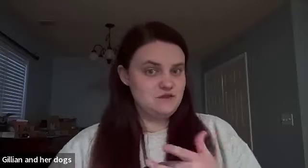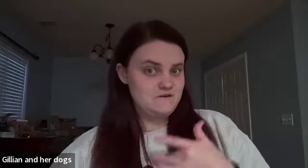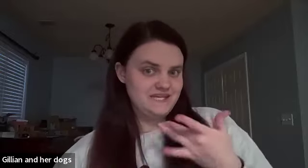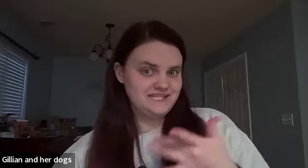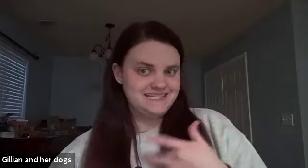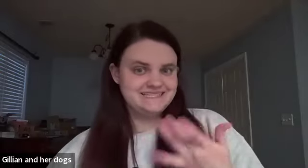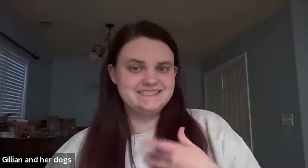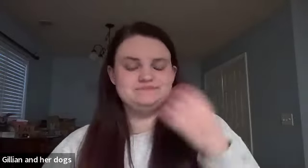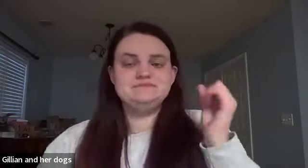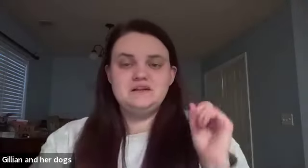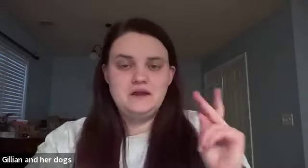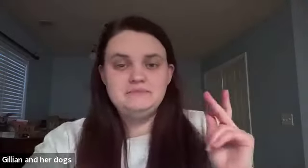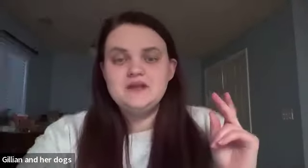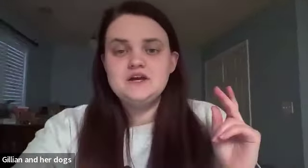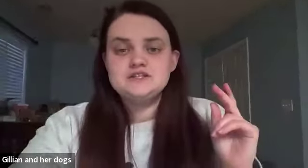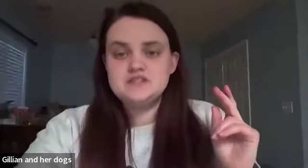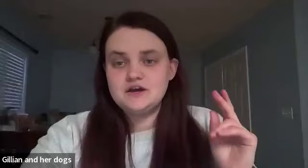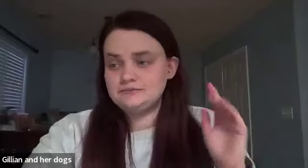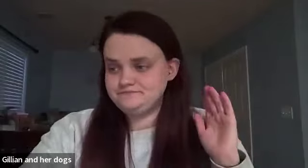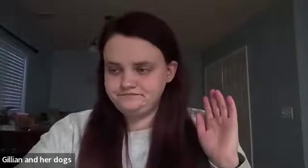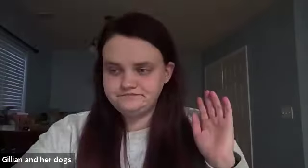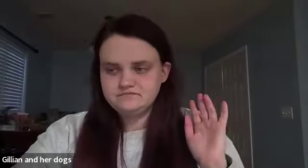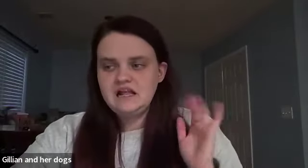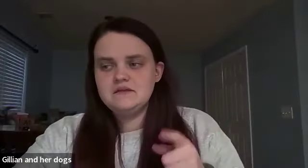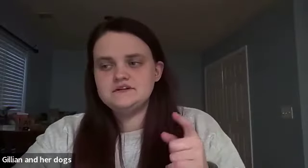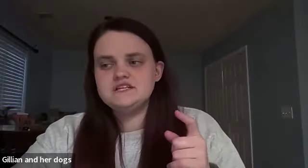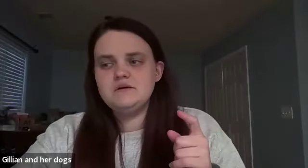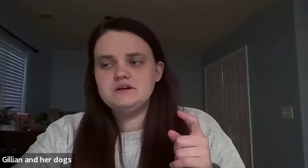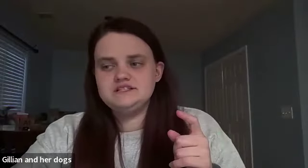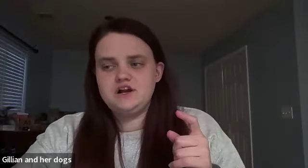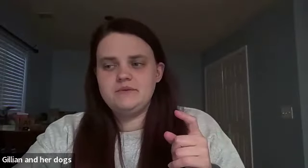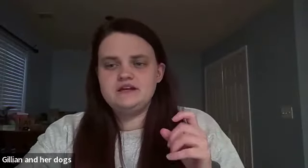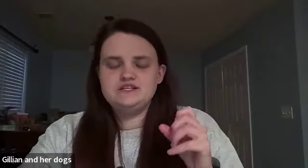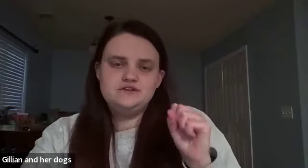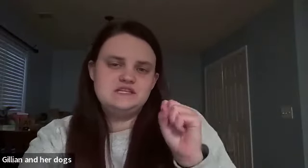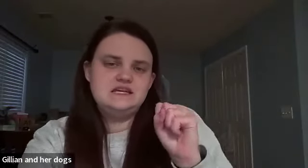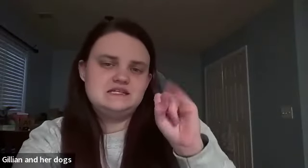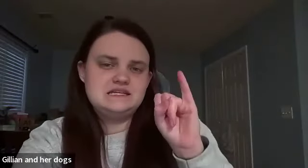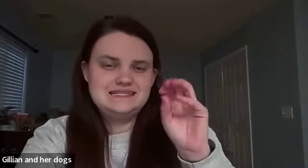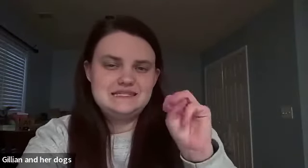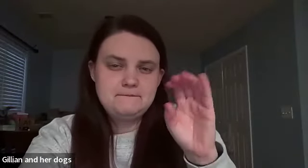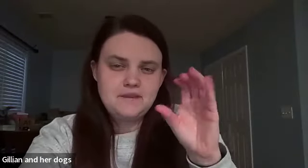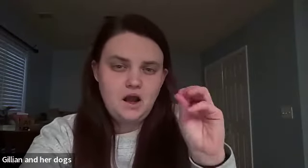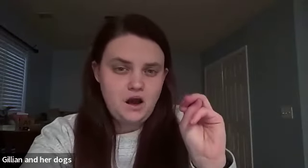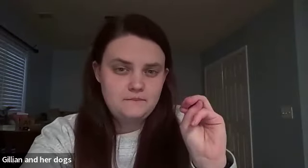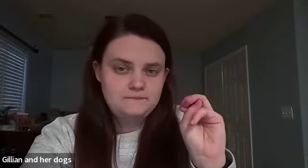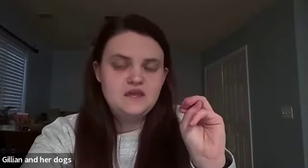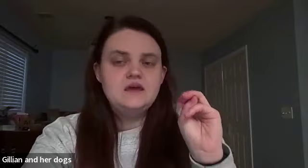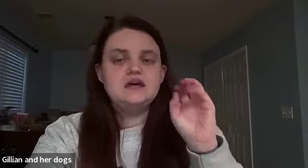signs with our feelings. Okay. So the first thing I wanted to talk about is if you see it says SIMCOM. And